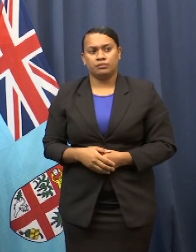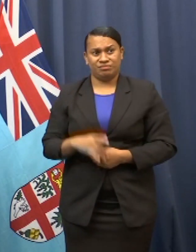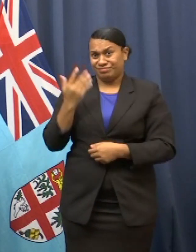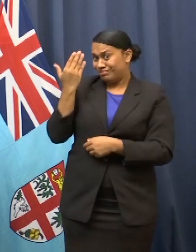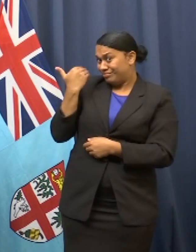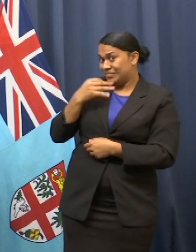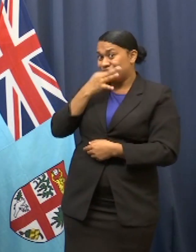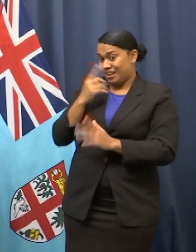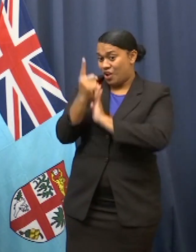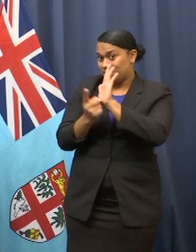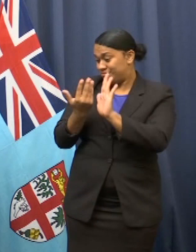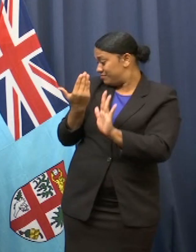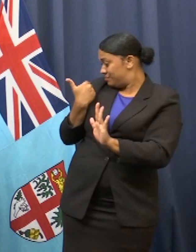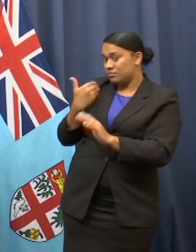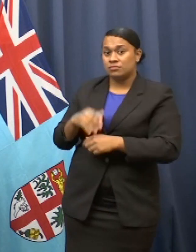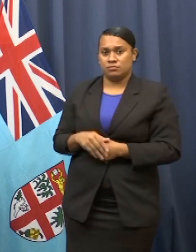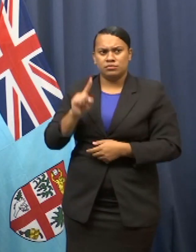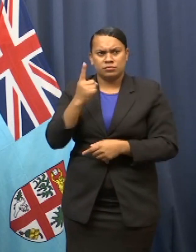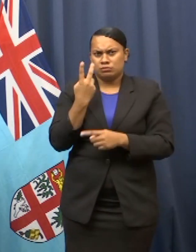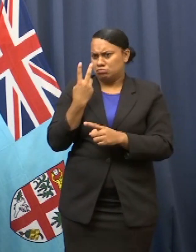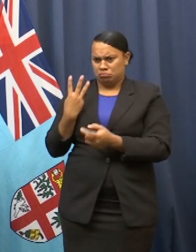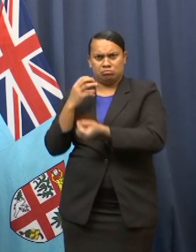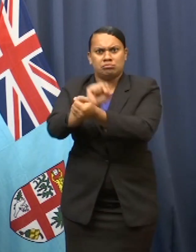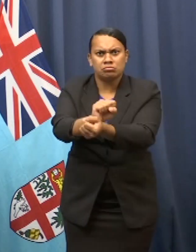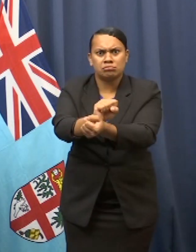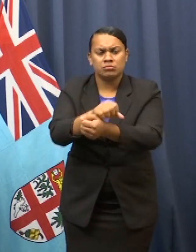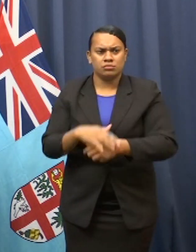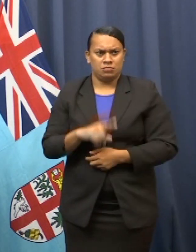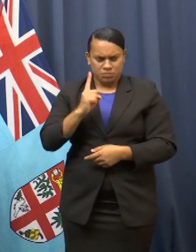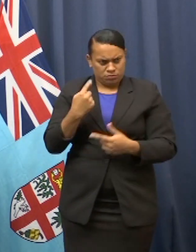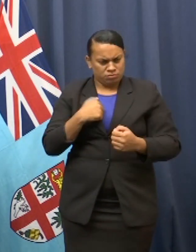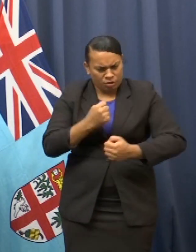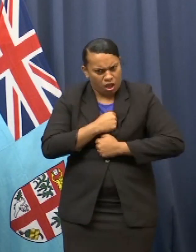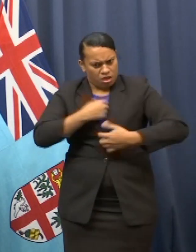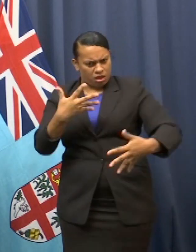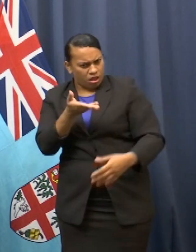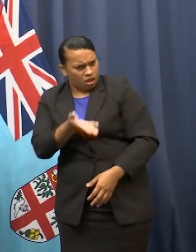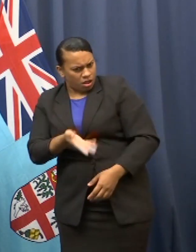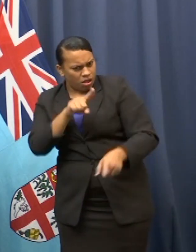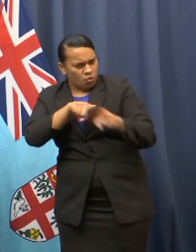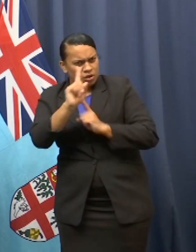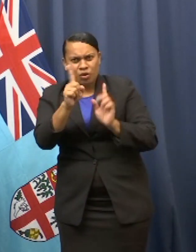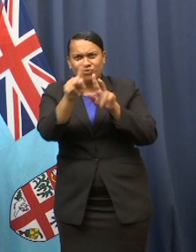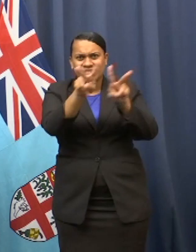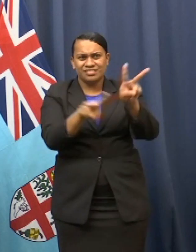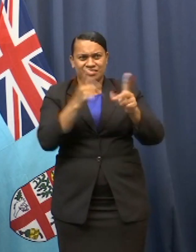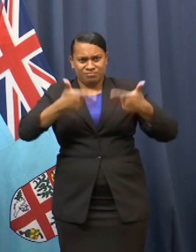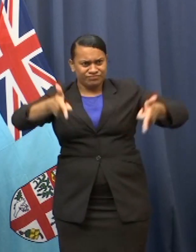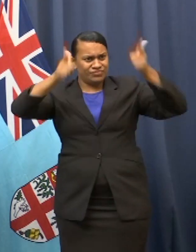been arrested. But I was particularly shocked to learn that the Vice-Chancellor of the University of